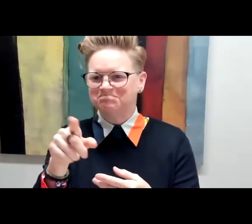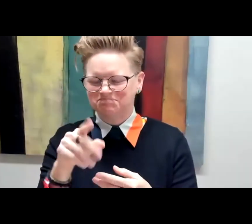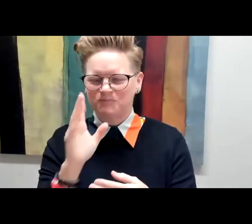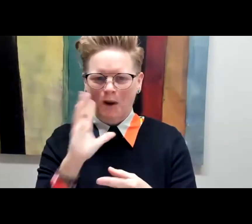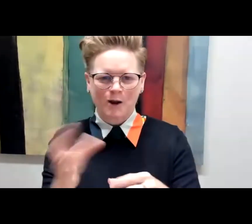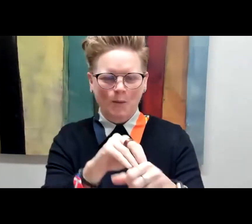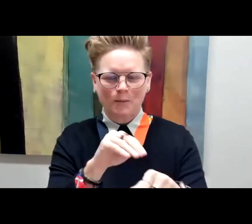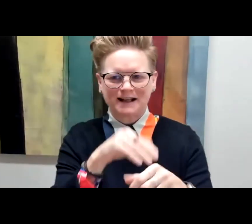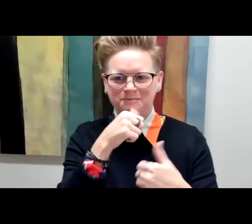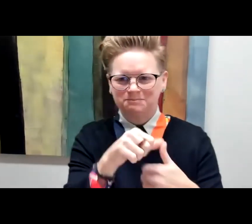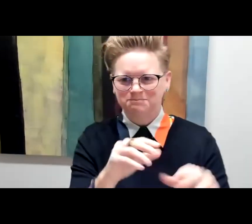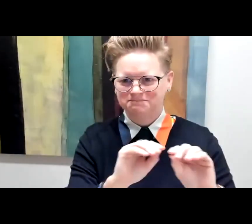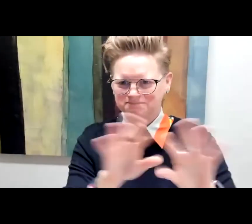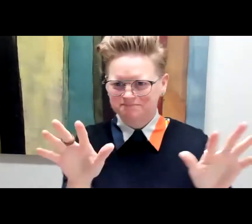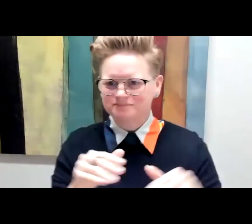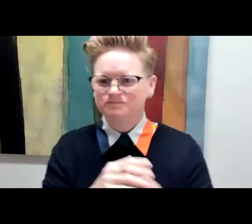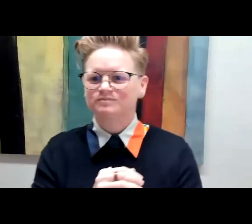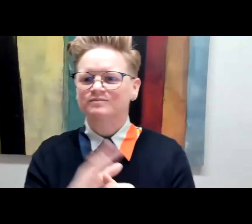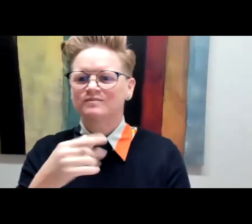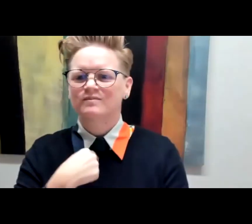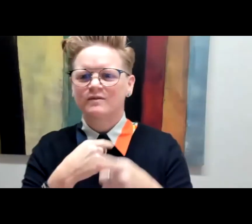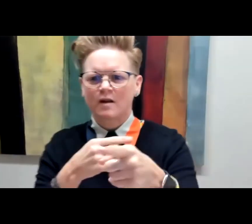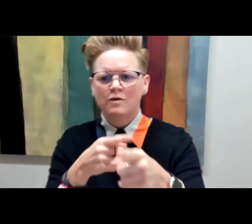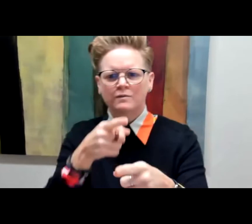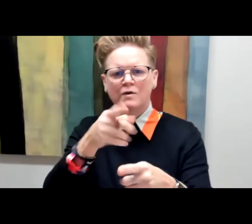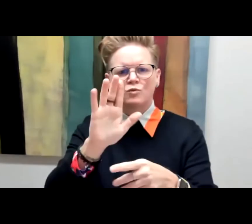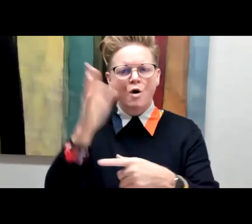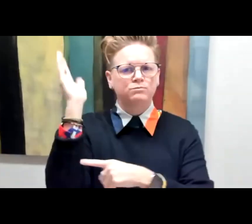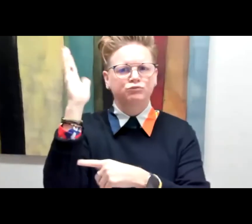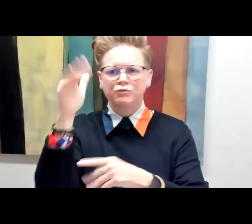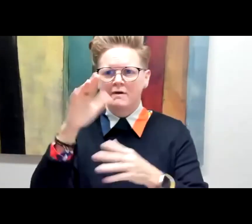part of brain that processes language. So we will do that. We'll include that.